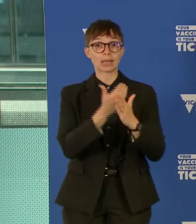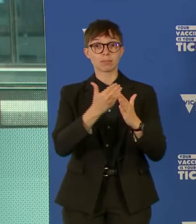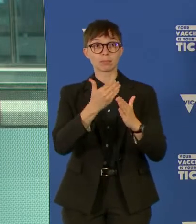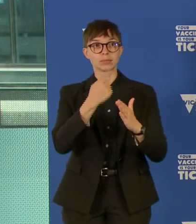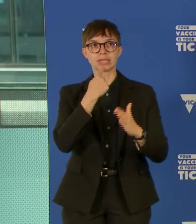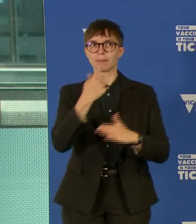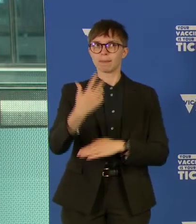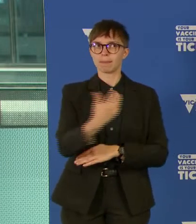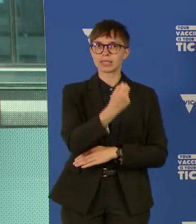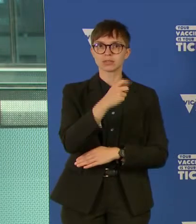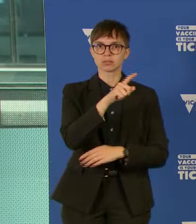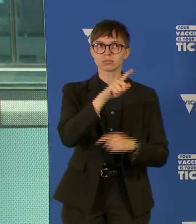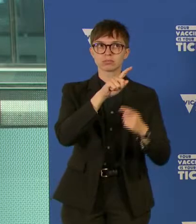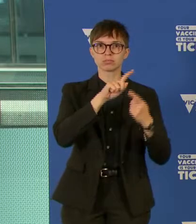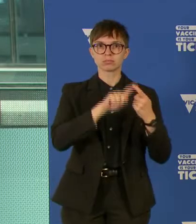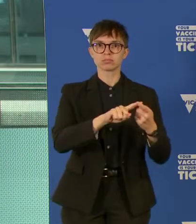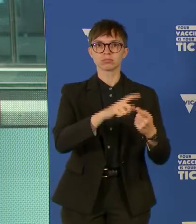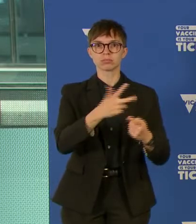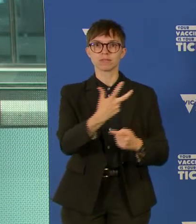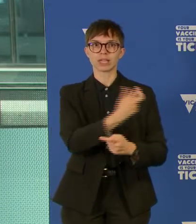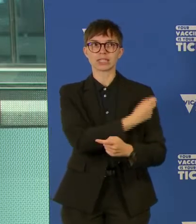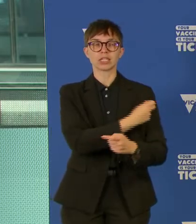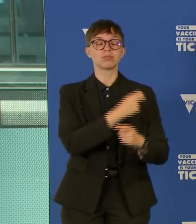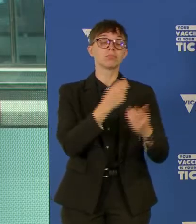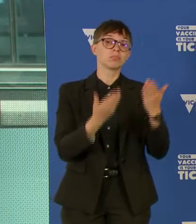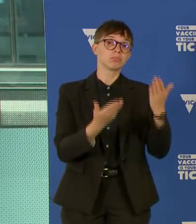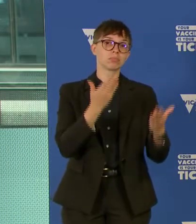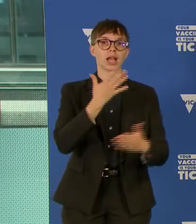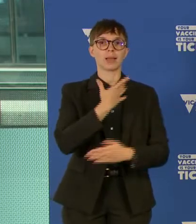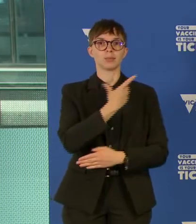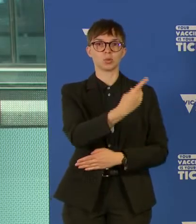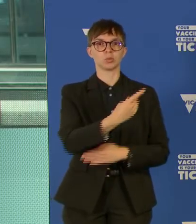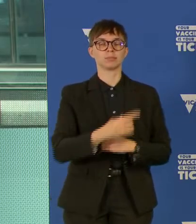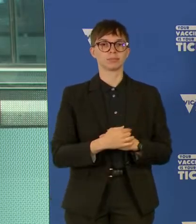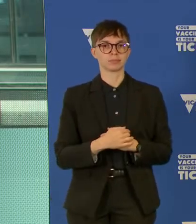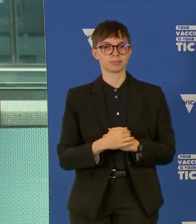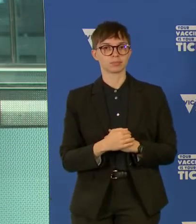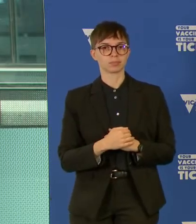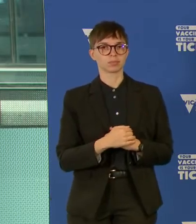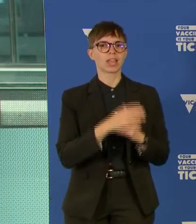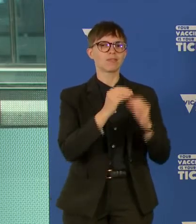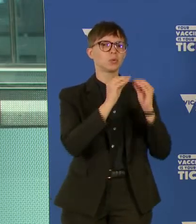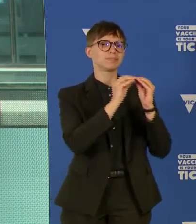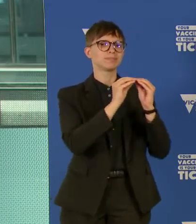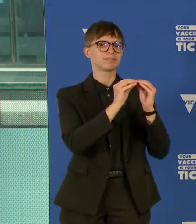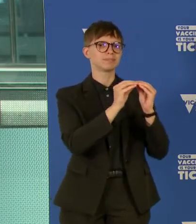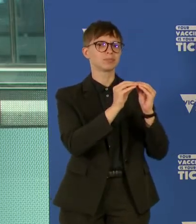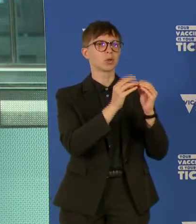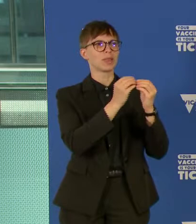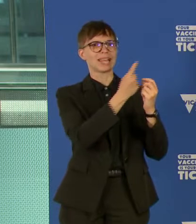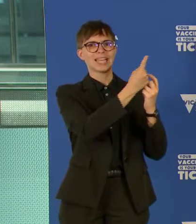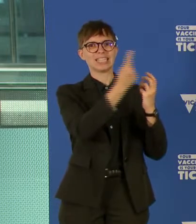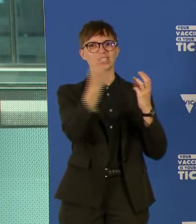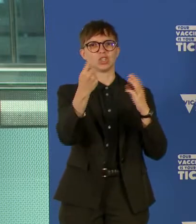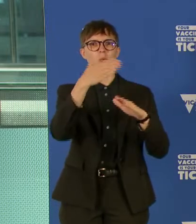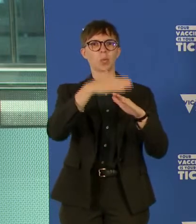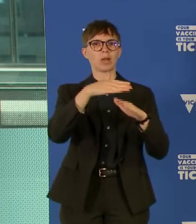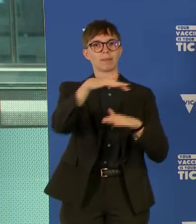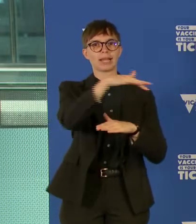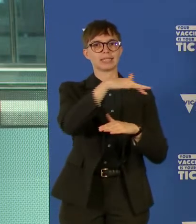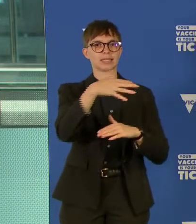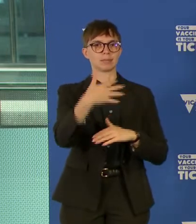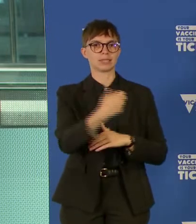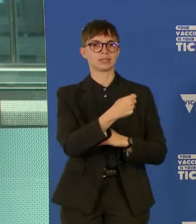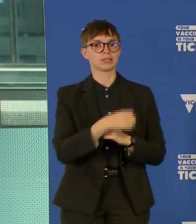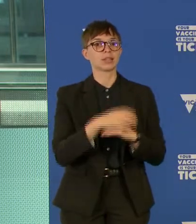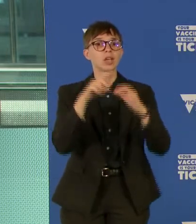about a recommendation for them to transition out of that when feasible, but that has to be worked through. When would that be feasible? Is there a kind of